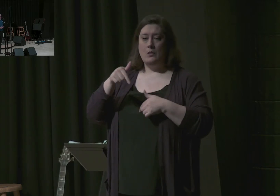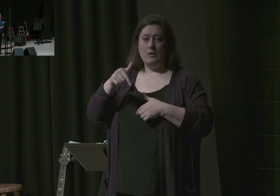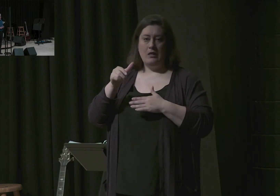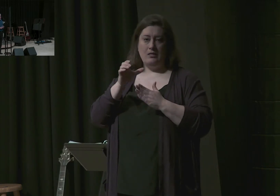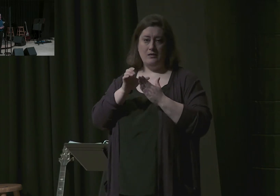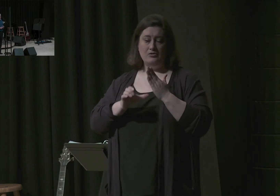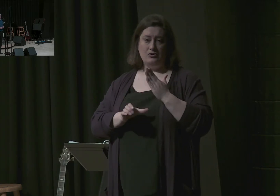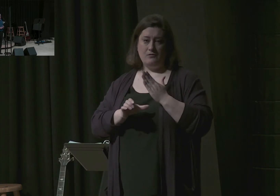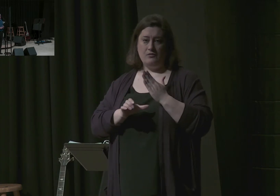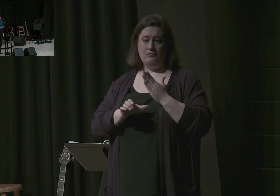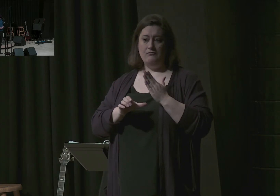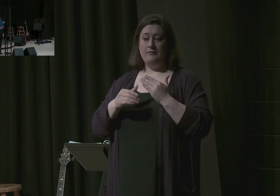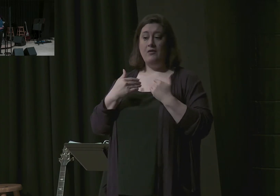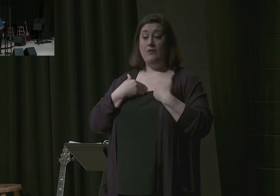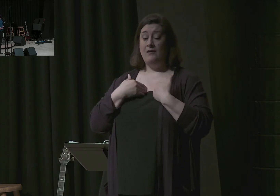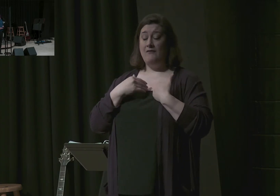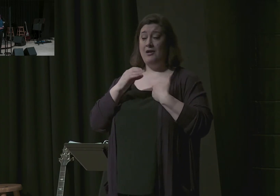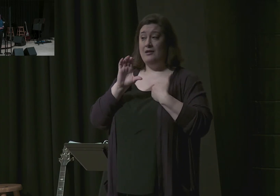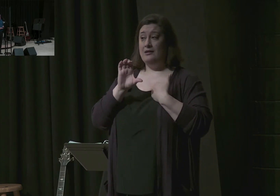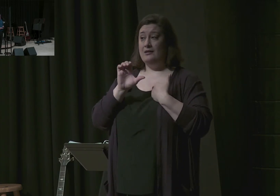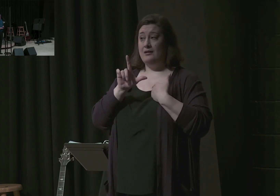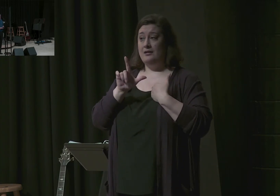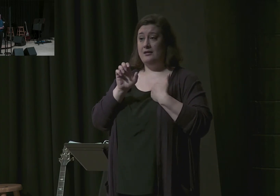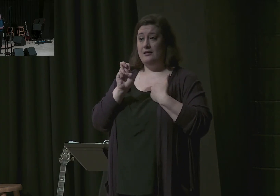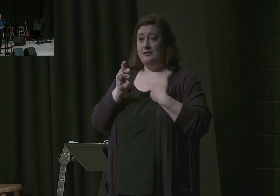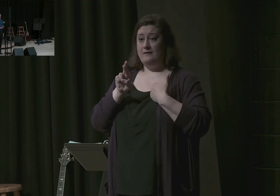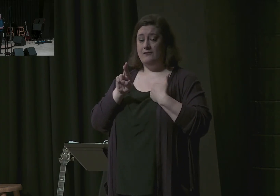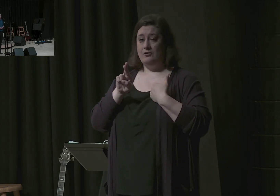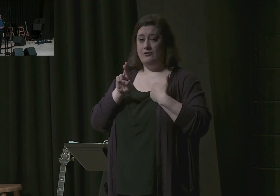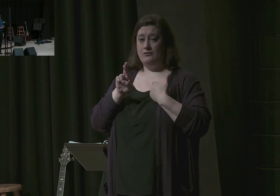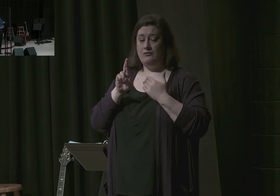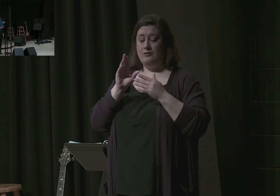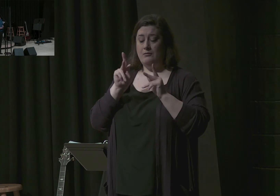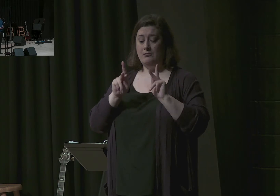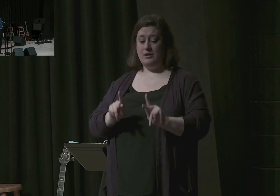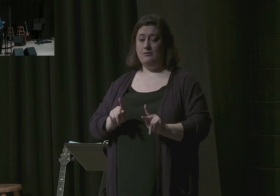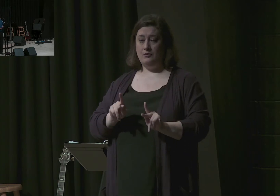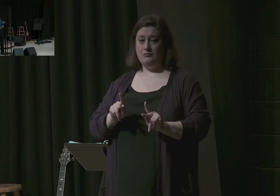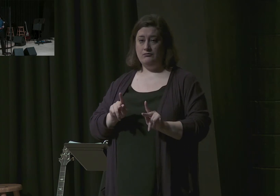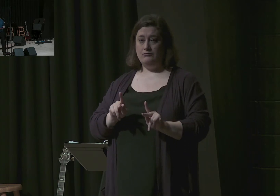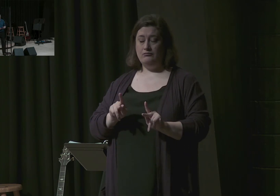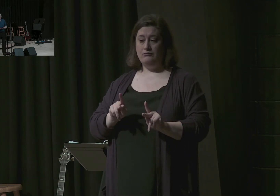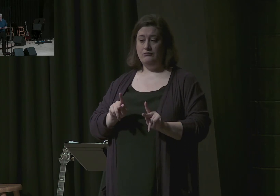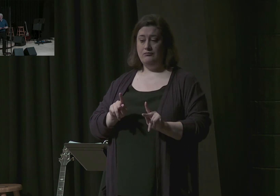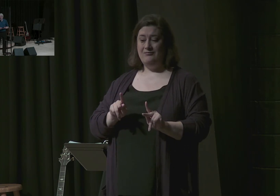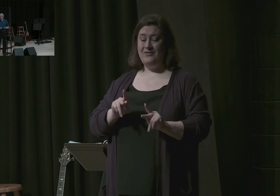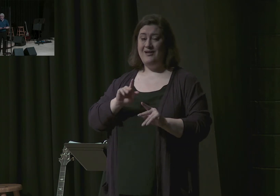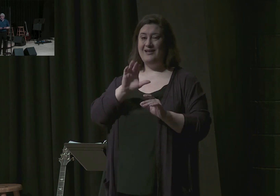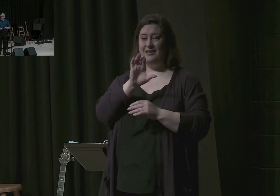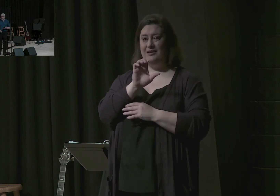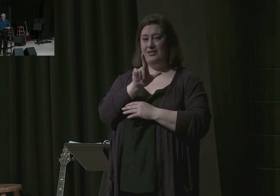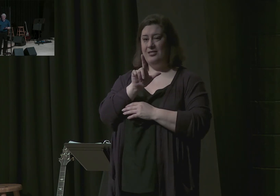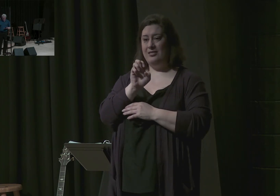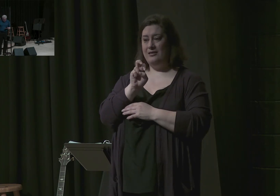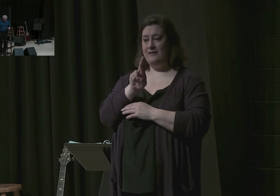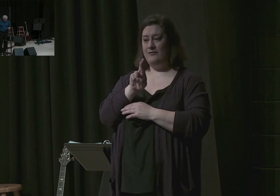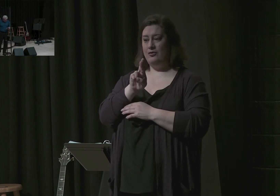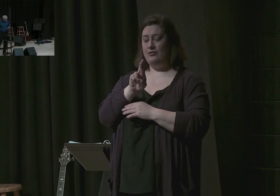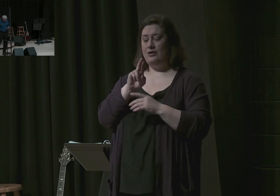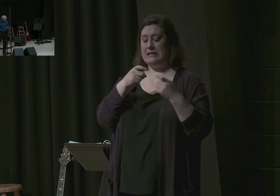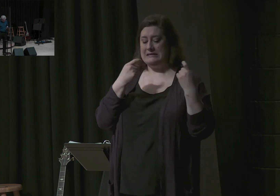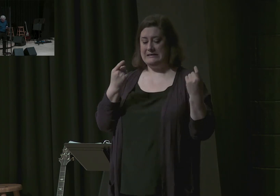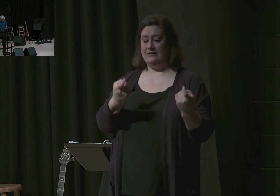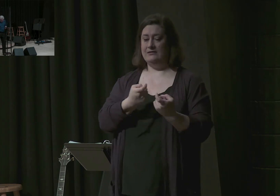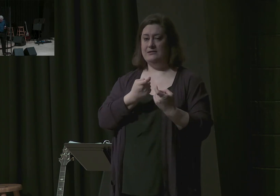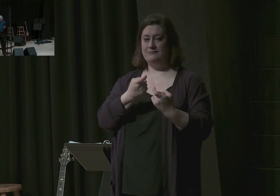We have clever people and clever sins in our text